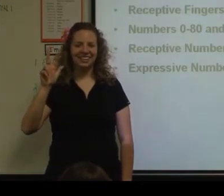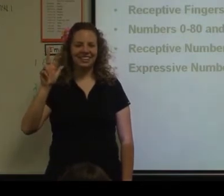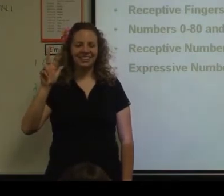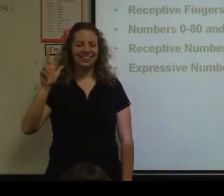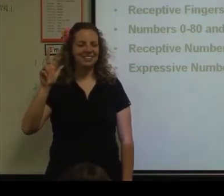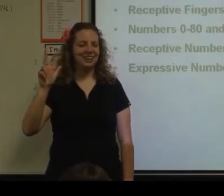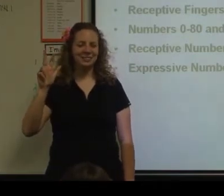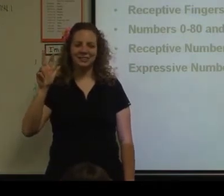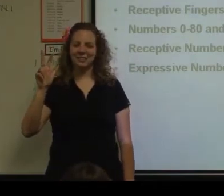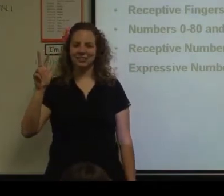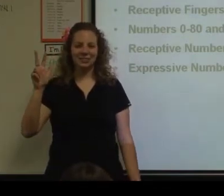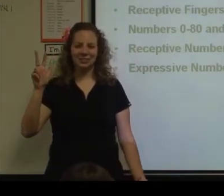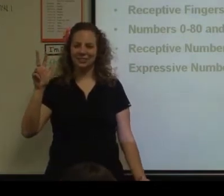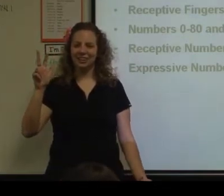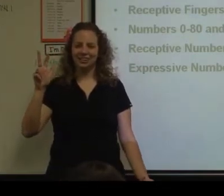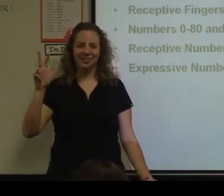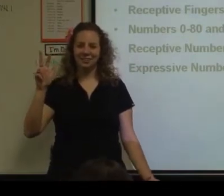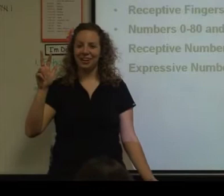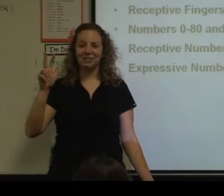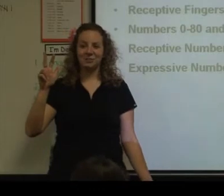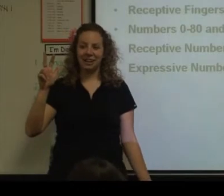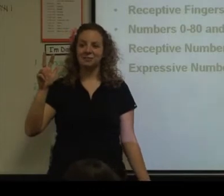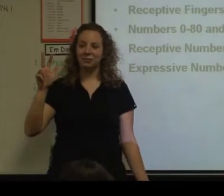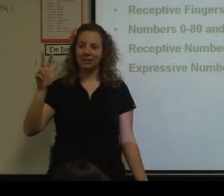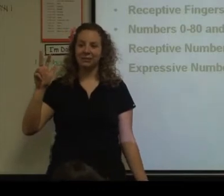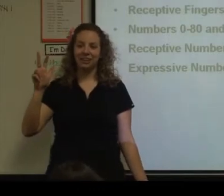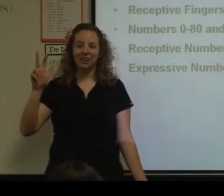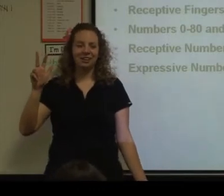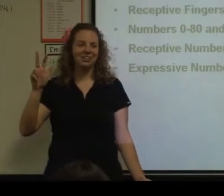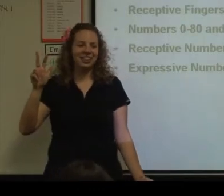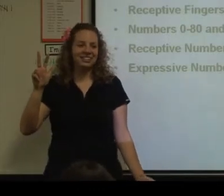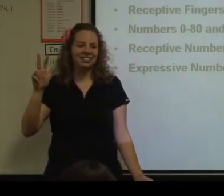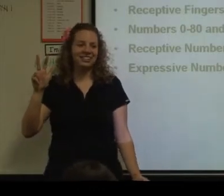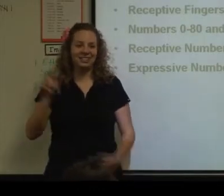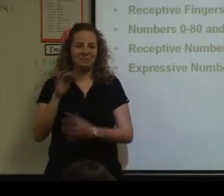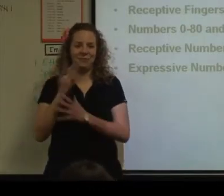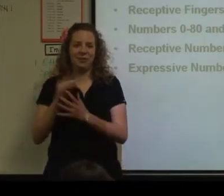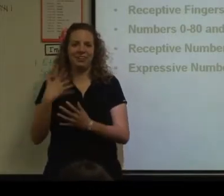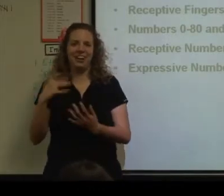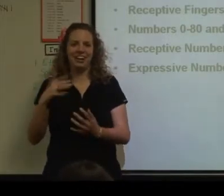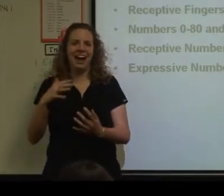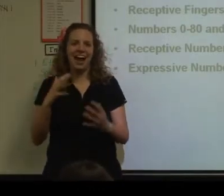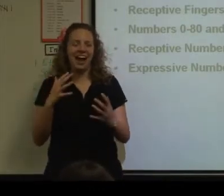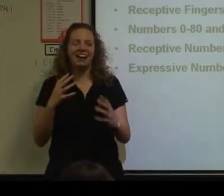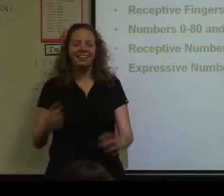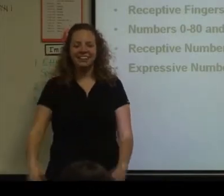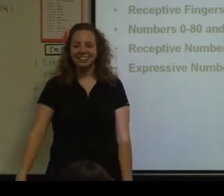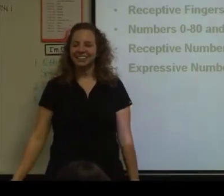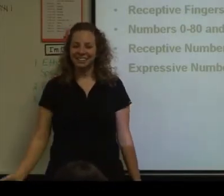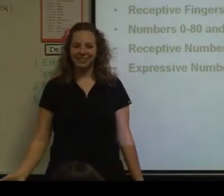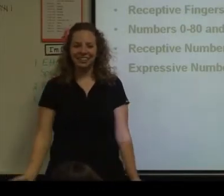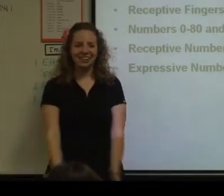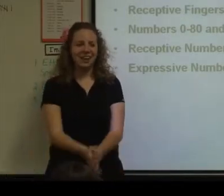63. It's like a tongue twister with your fingers. And you guys are getting really, really good. You're like to 60 before you're like, ah! It's really good.